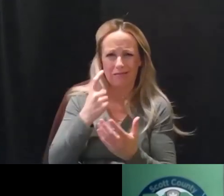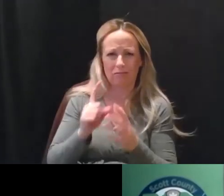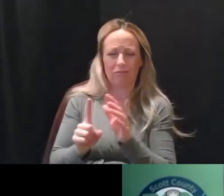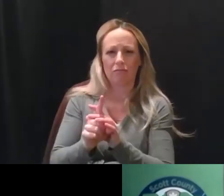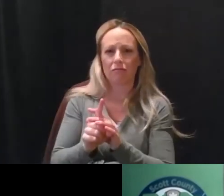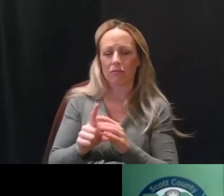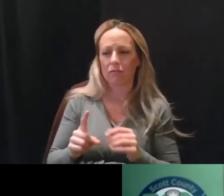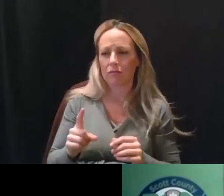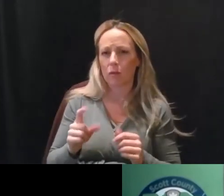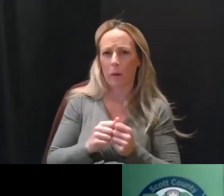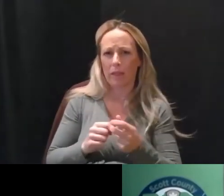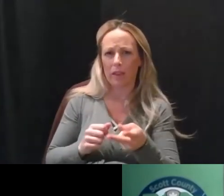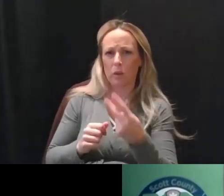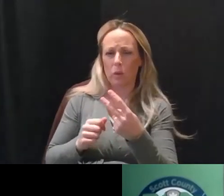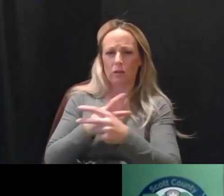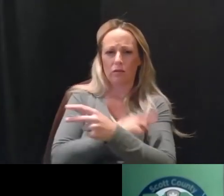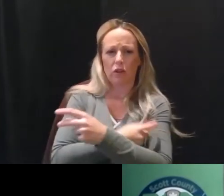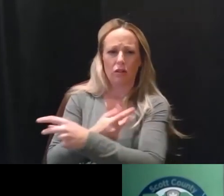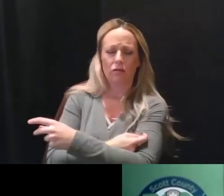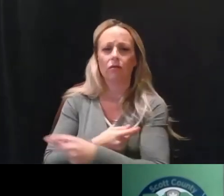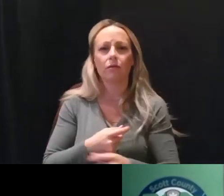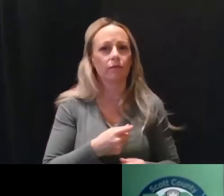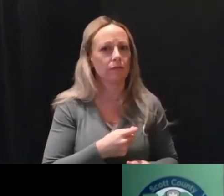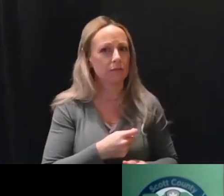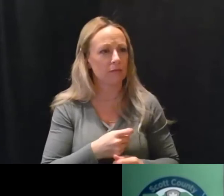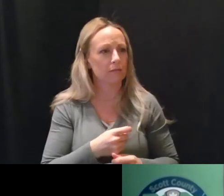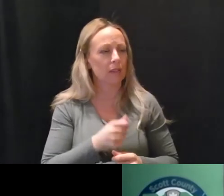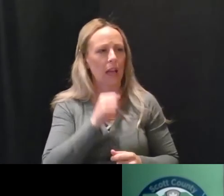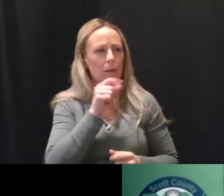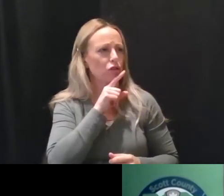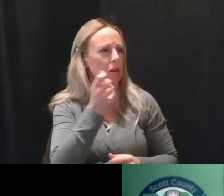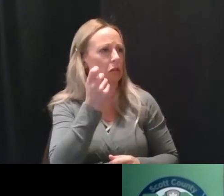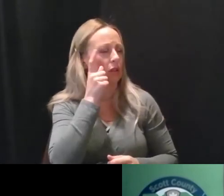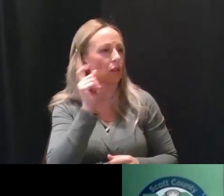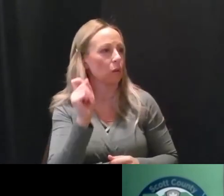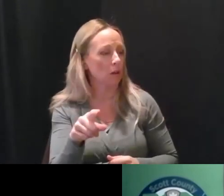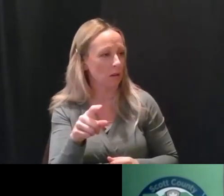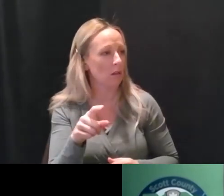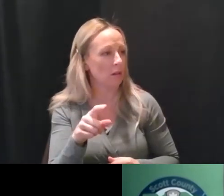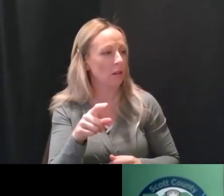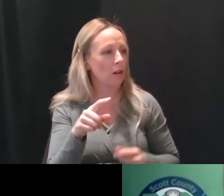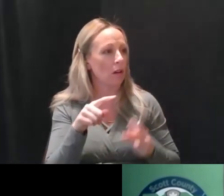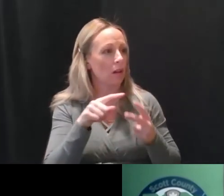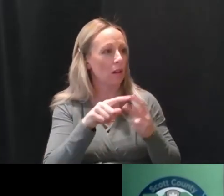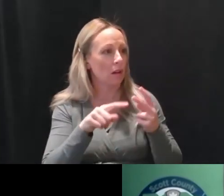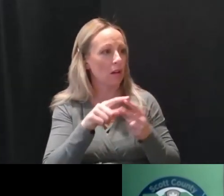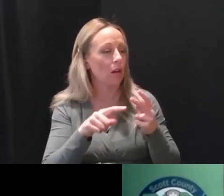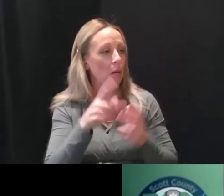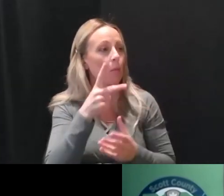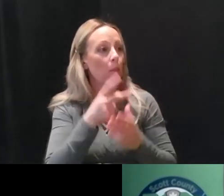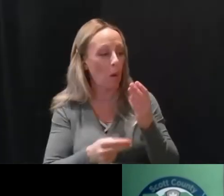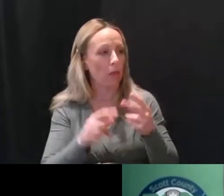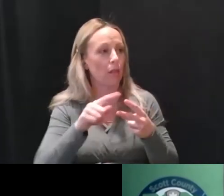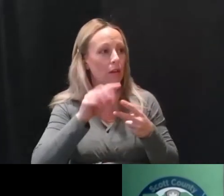some protection that comes from that. I'm not sure I understand the question. The Pfizer vaccine, both of them actually, Pfizer and